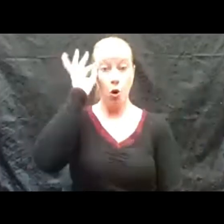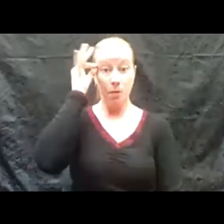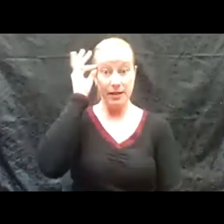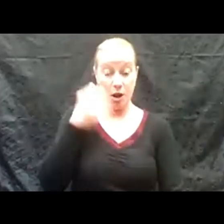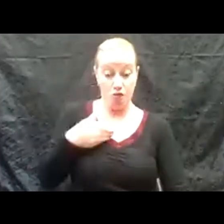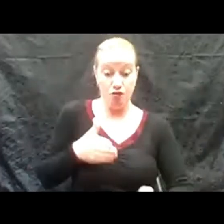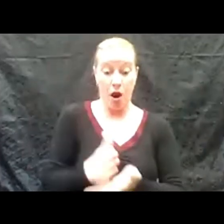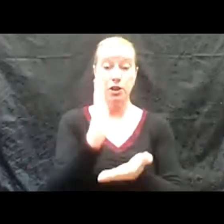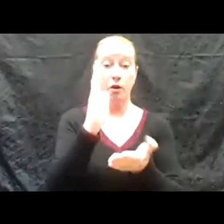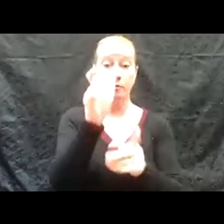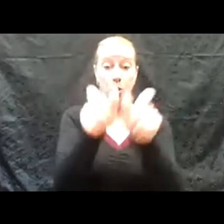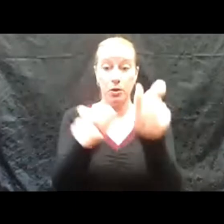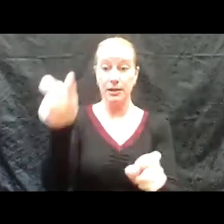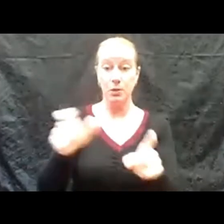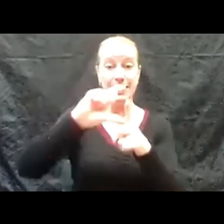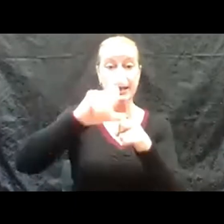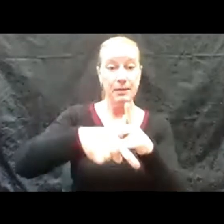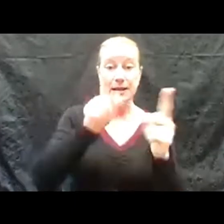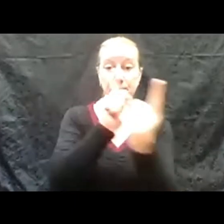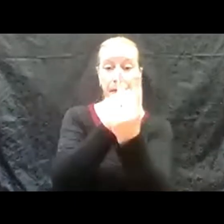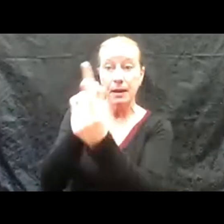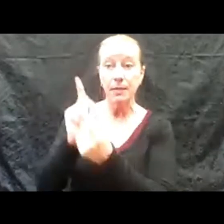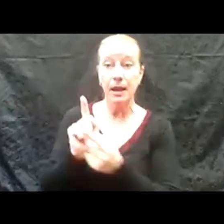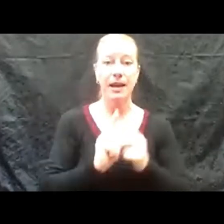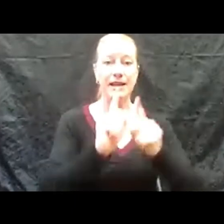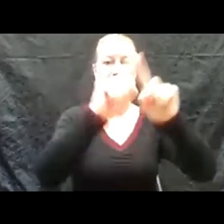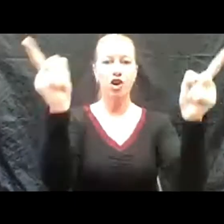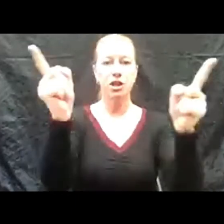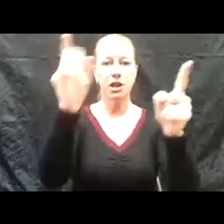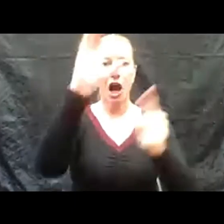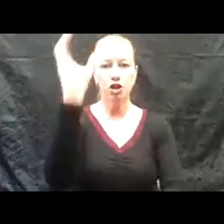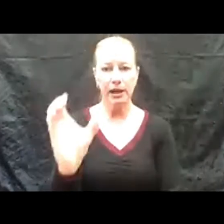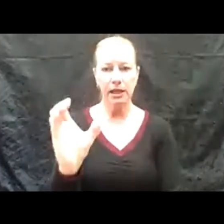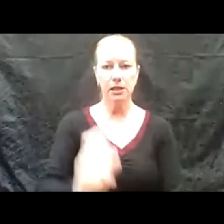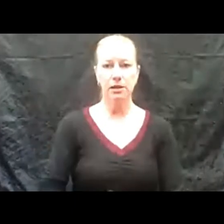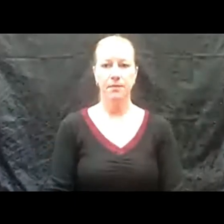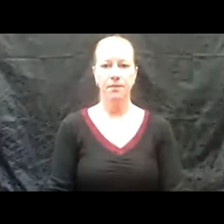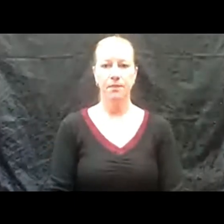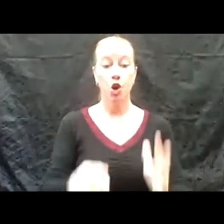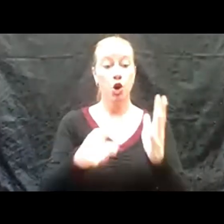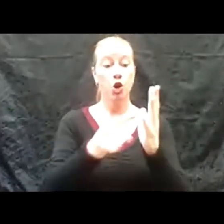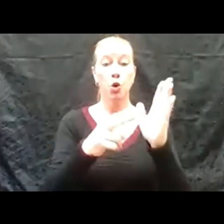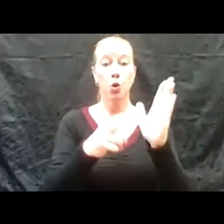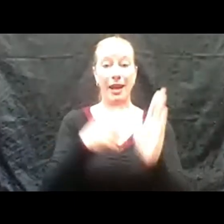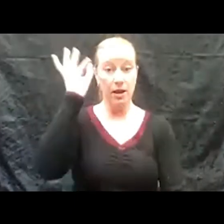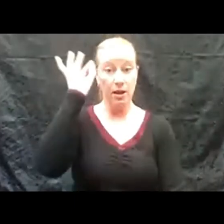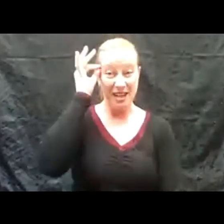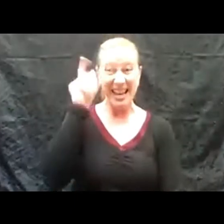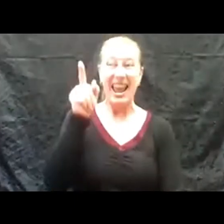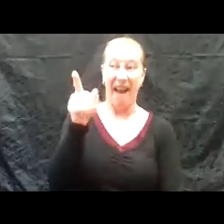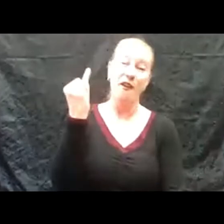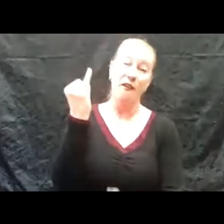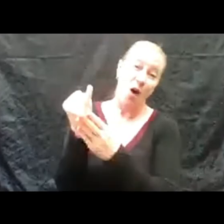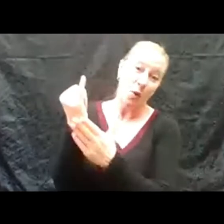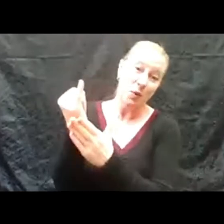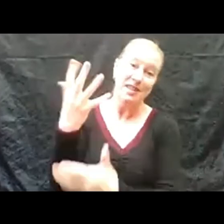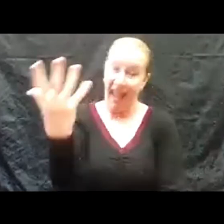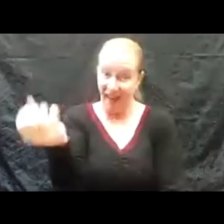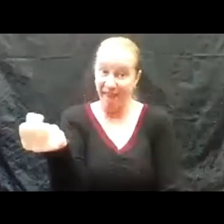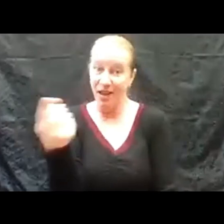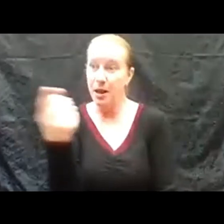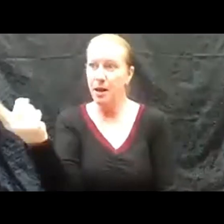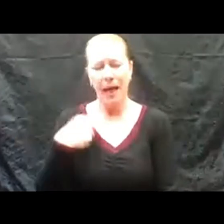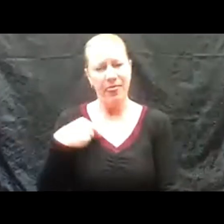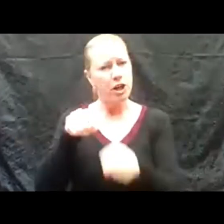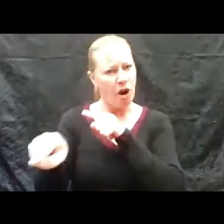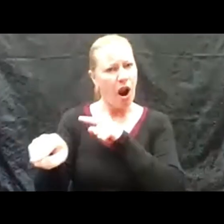with Disabilities when they meet with different countries. The UN Committee, for all their faults, they do